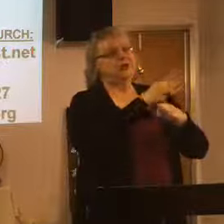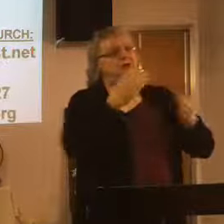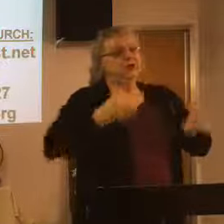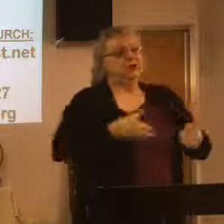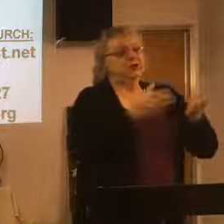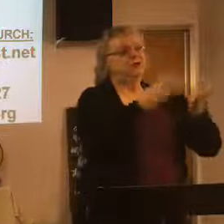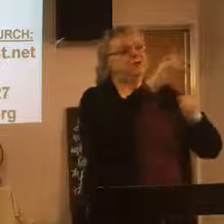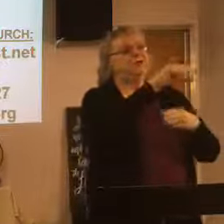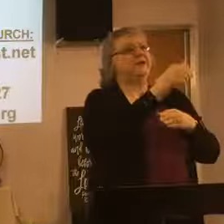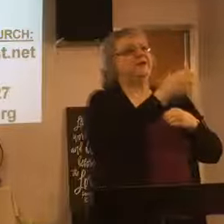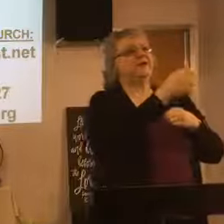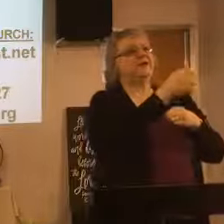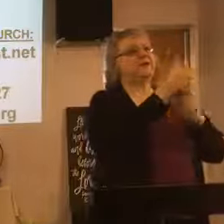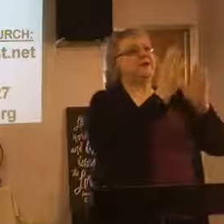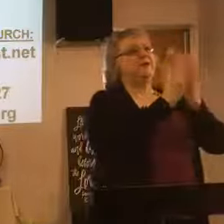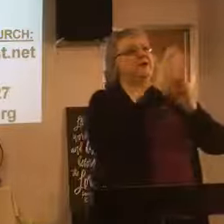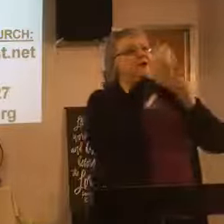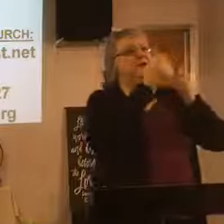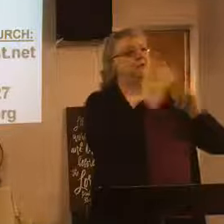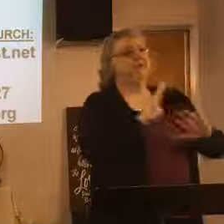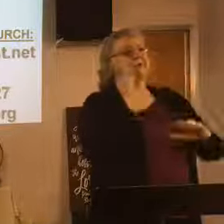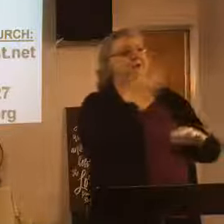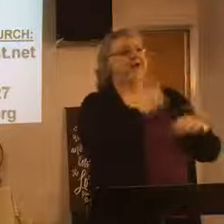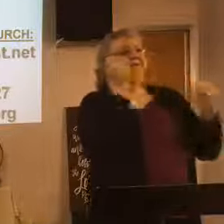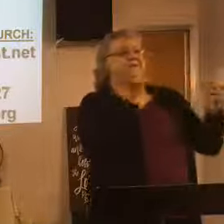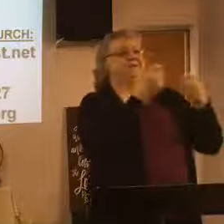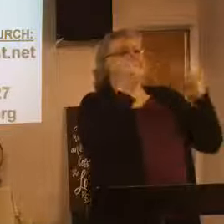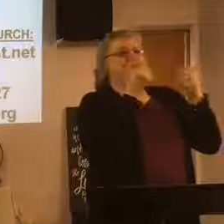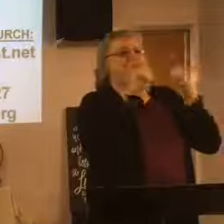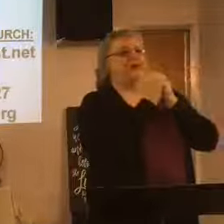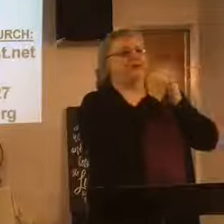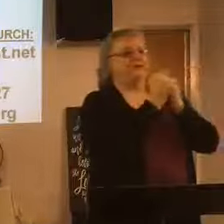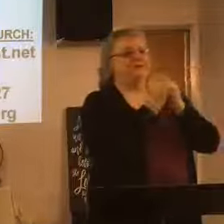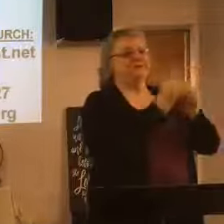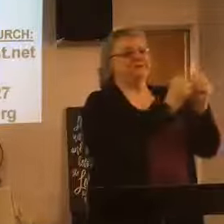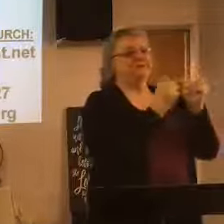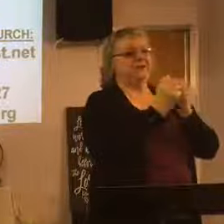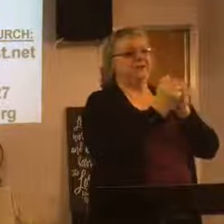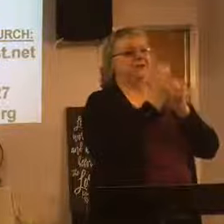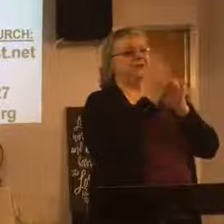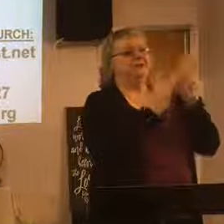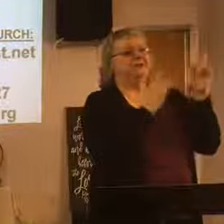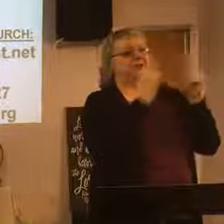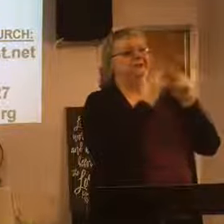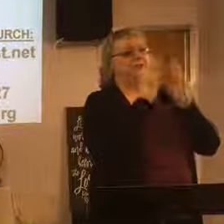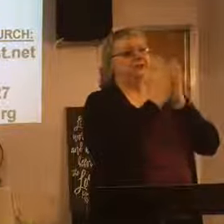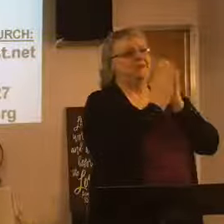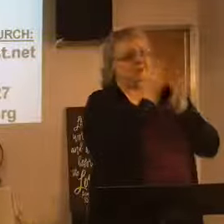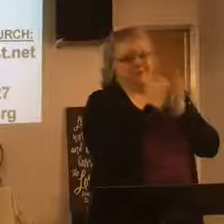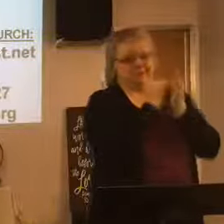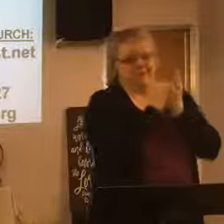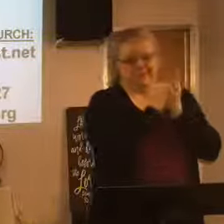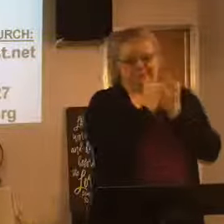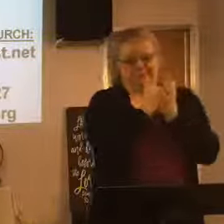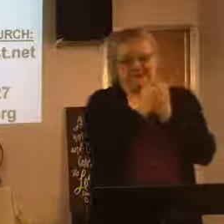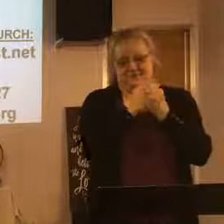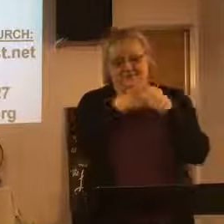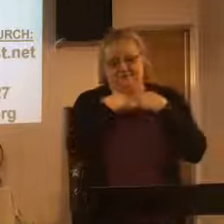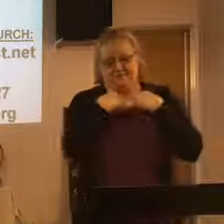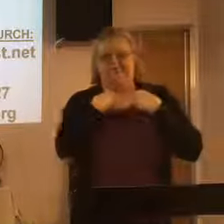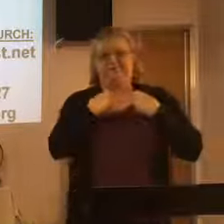We ask for your blessing now as we celebrate and worship together. In Jesus' name we pray. Amen